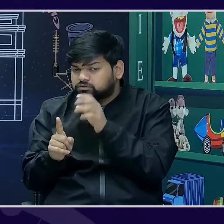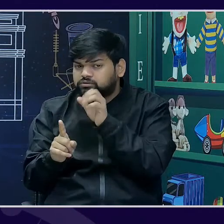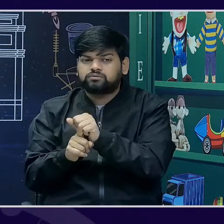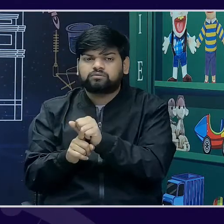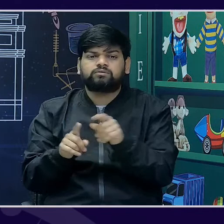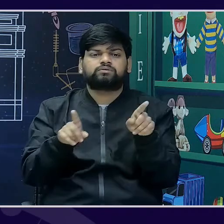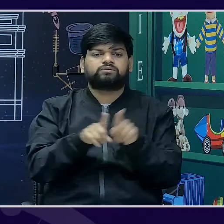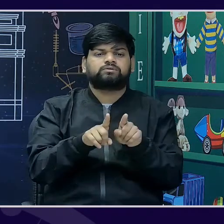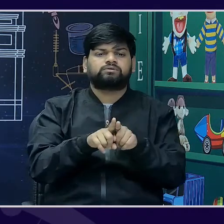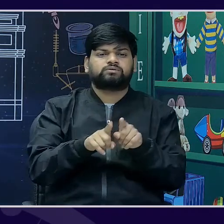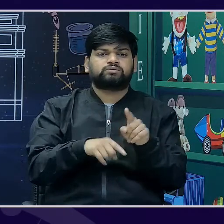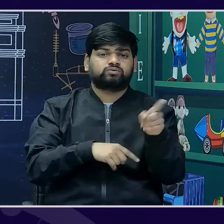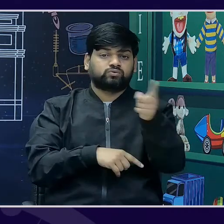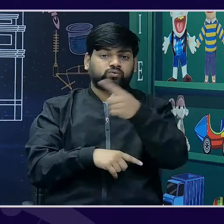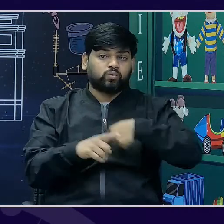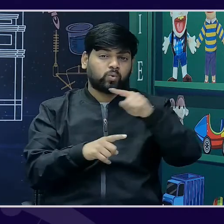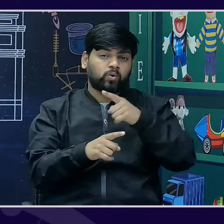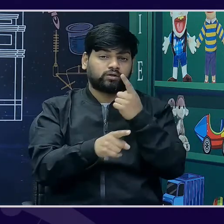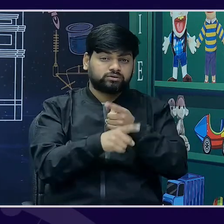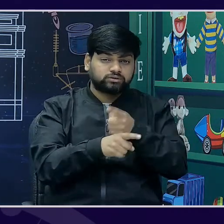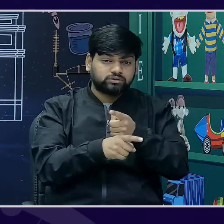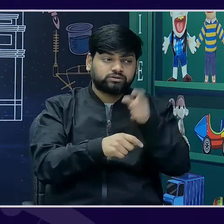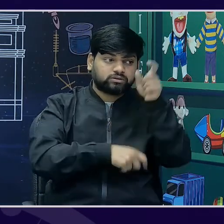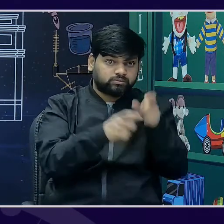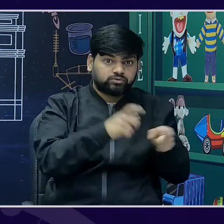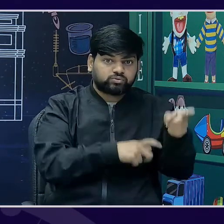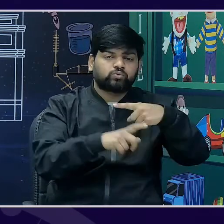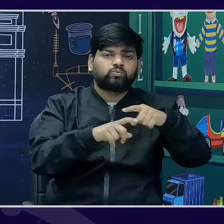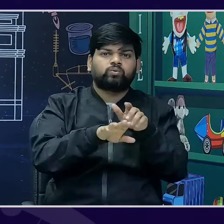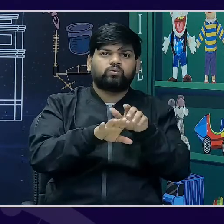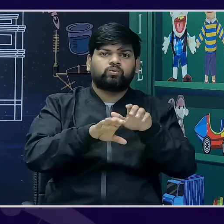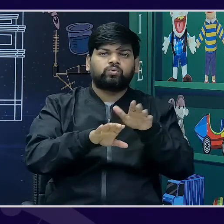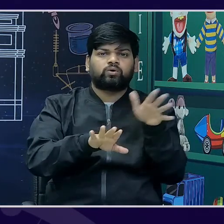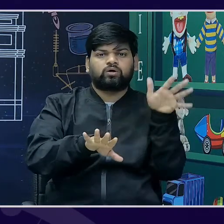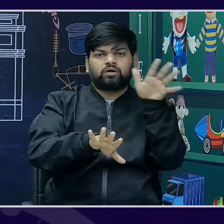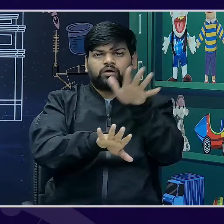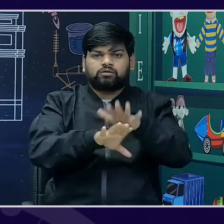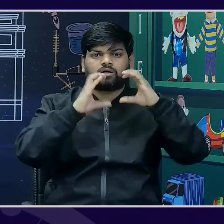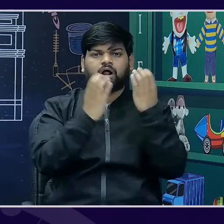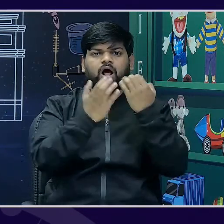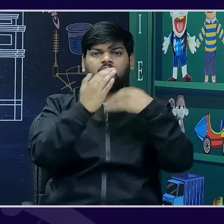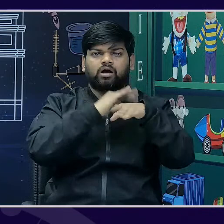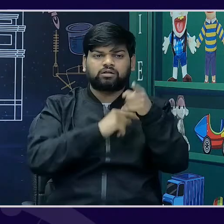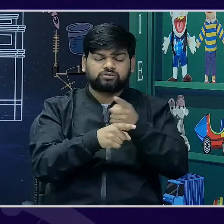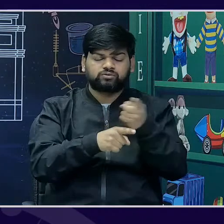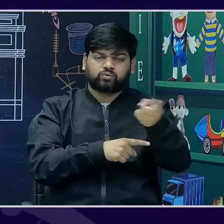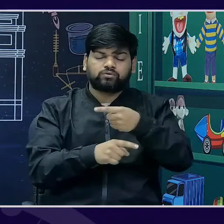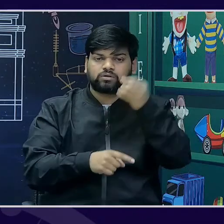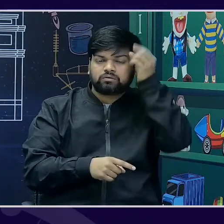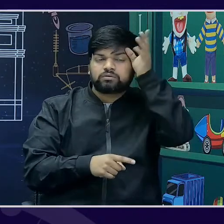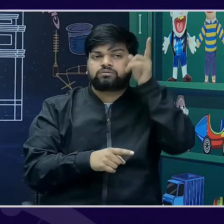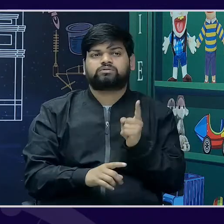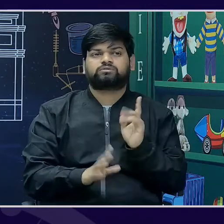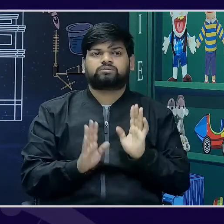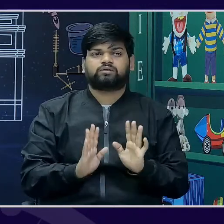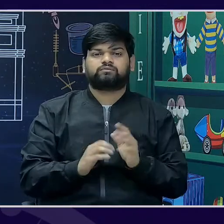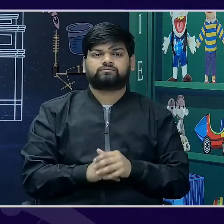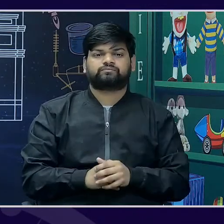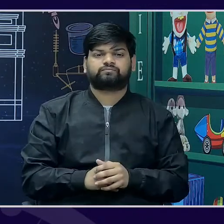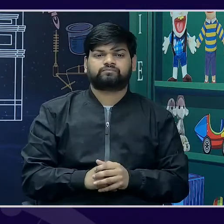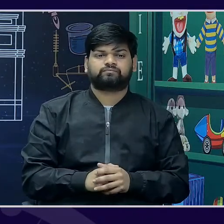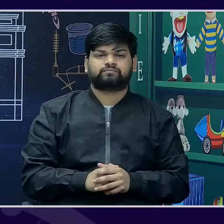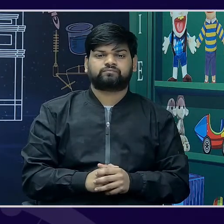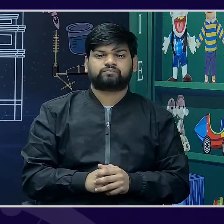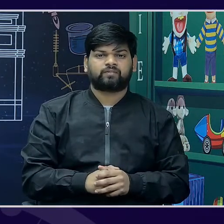setup, we must be aware of these minute yet necessary details. So thanks a lot. Thank you very much. Thank you to